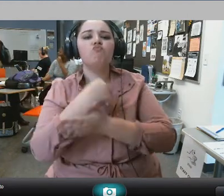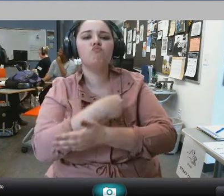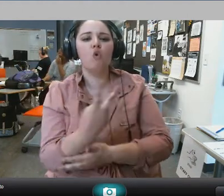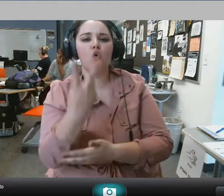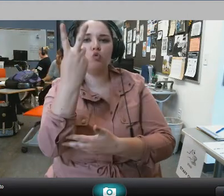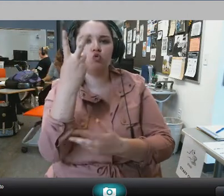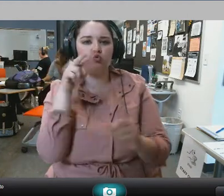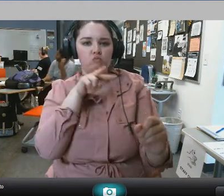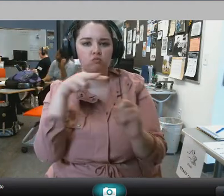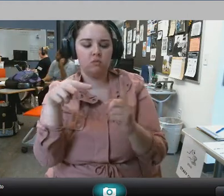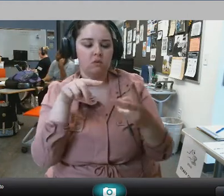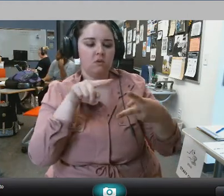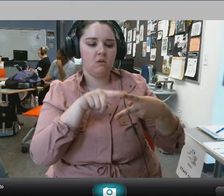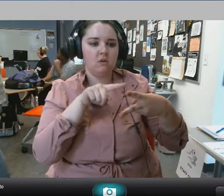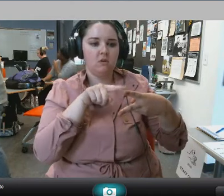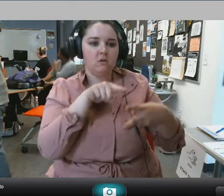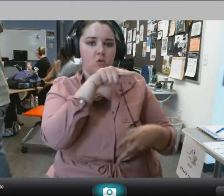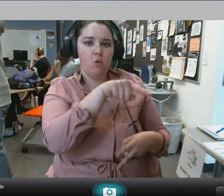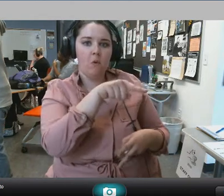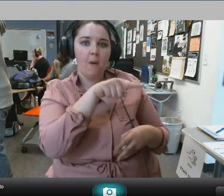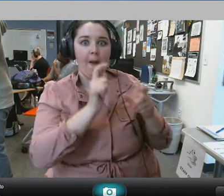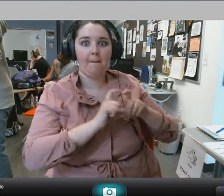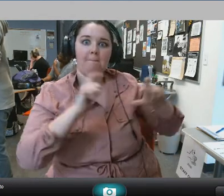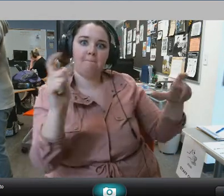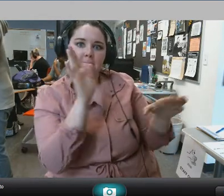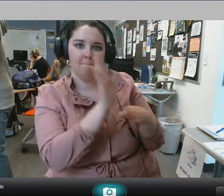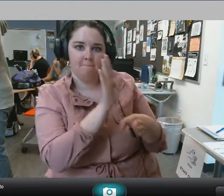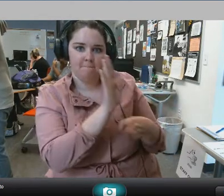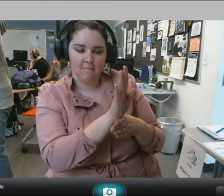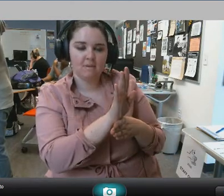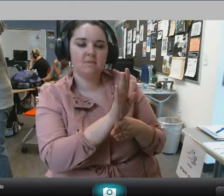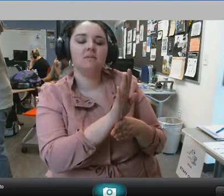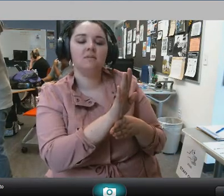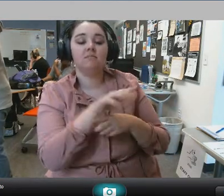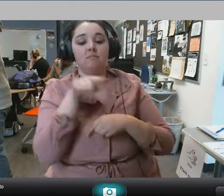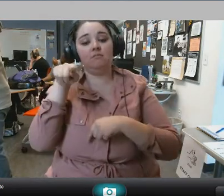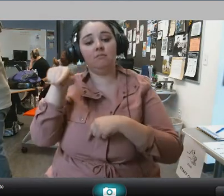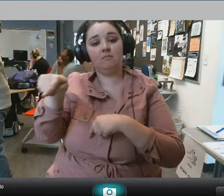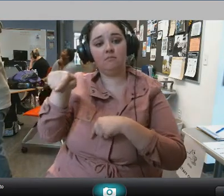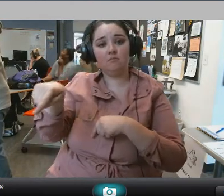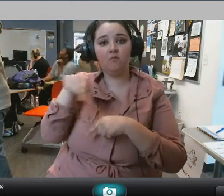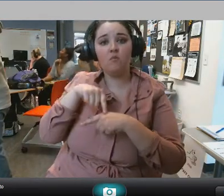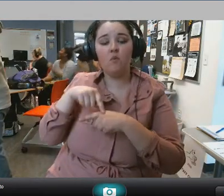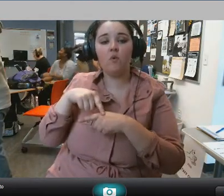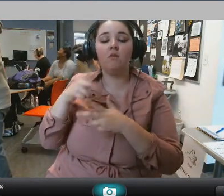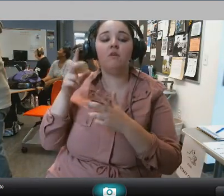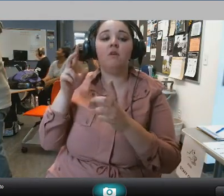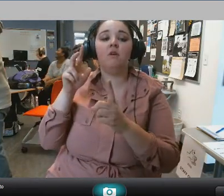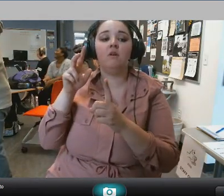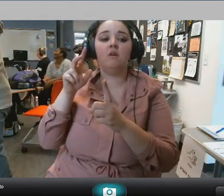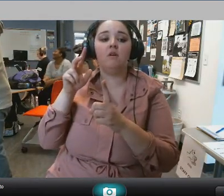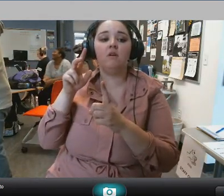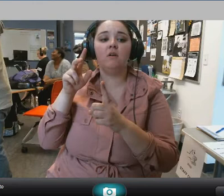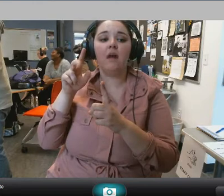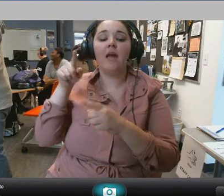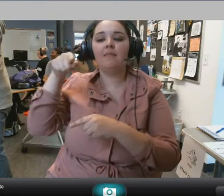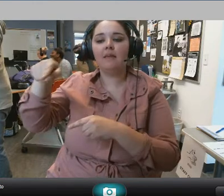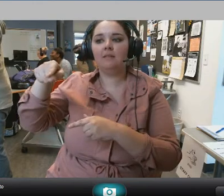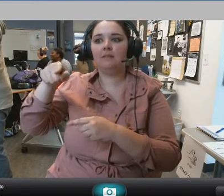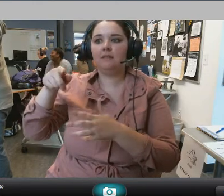at is the viewpoint of big business. The other viewpoint we're going to look at is the viewpoint of the American